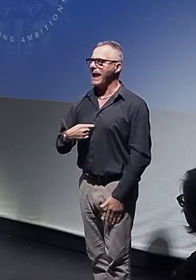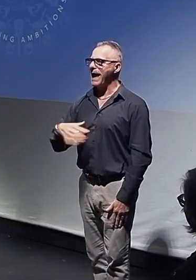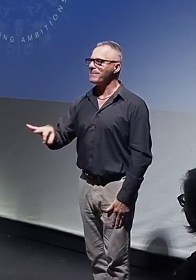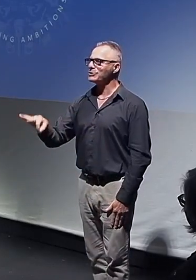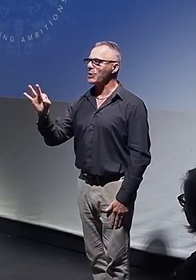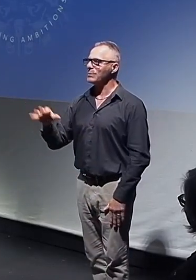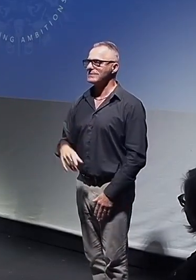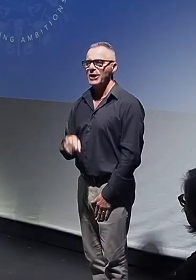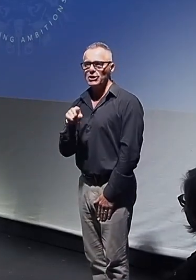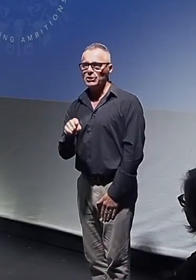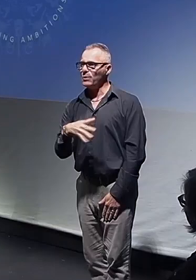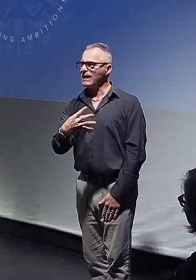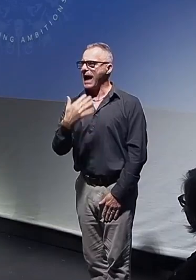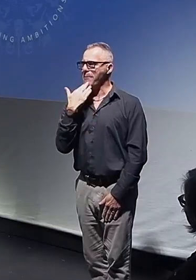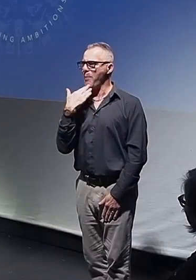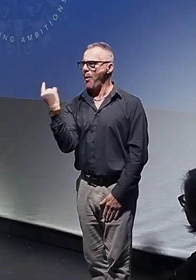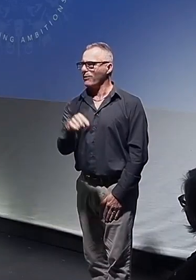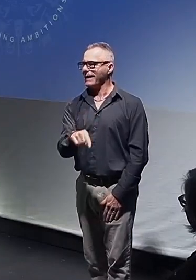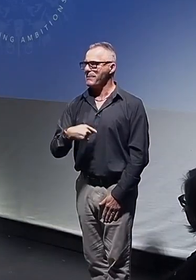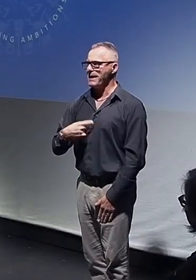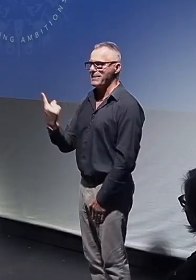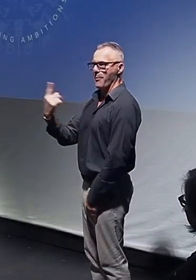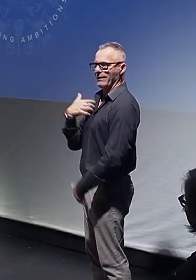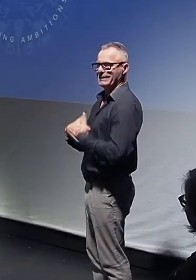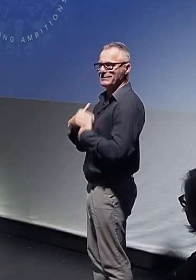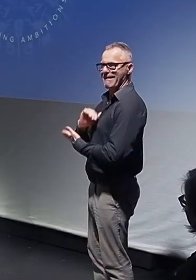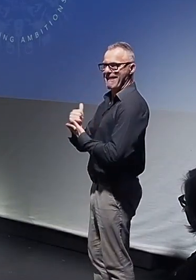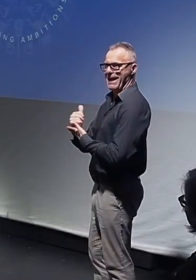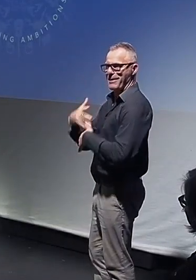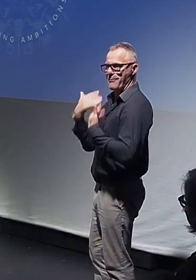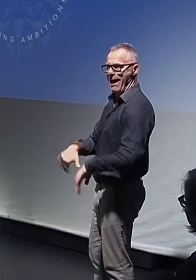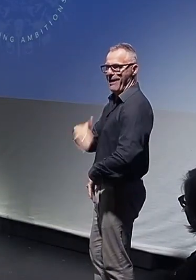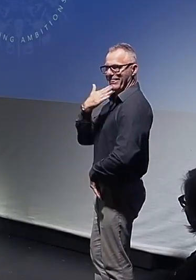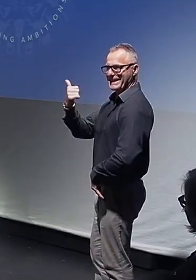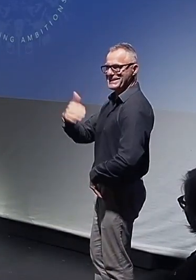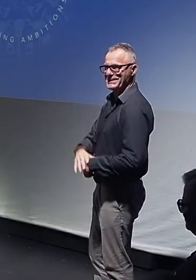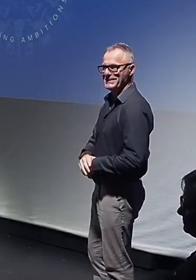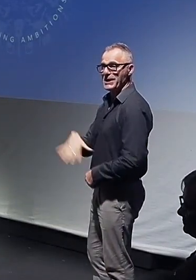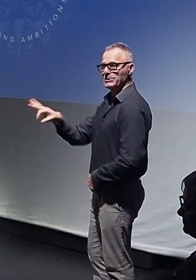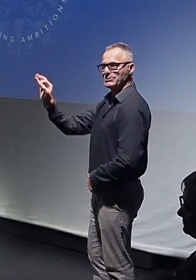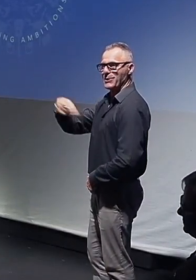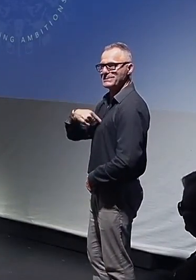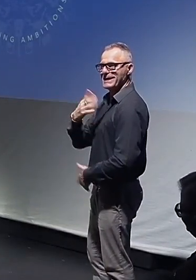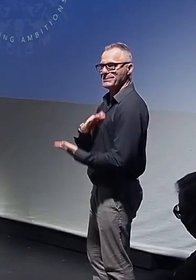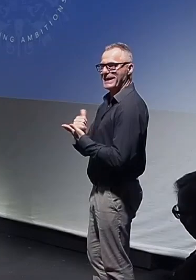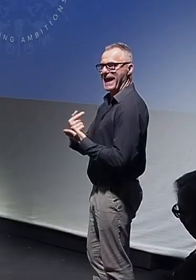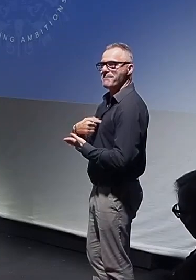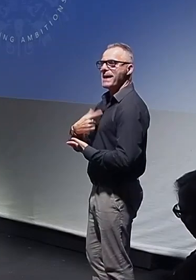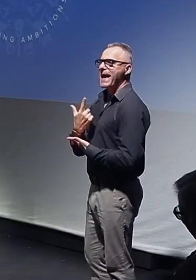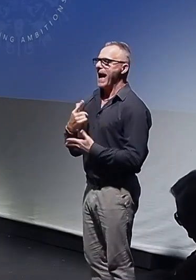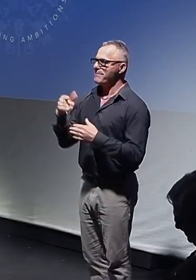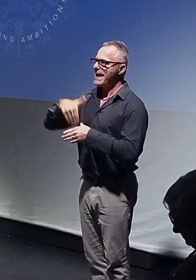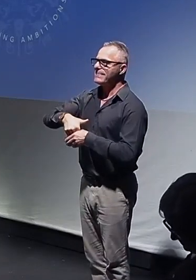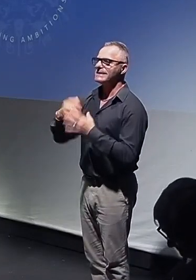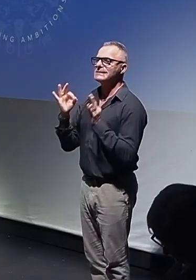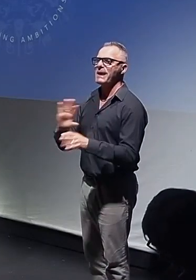in 10. You're all boring as fuck. I'm the gay one. Wow, thank you. You've chosen me. I'm part of this special members club. There's